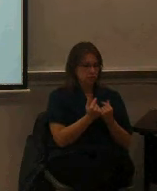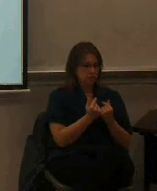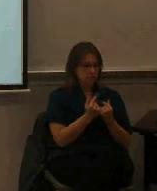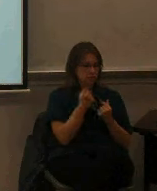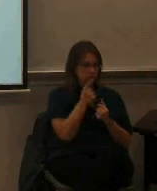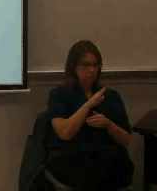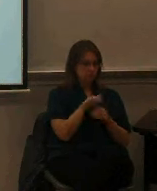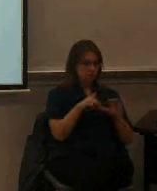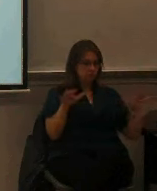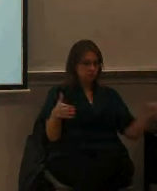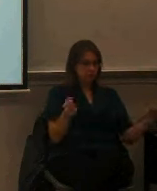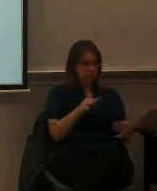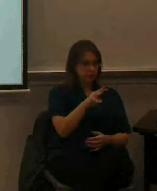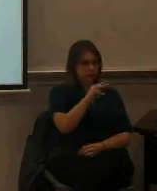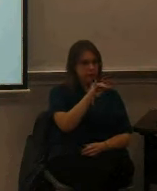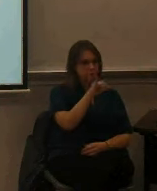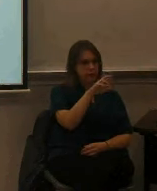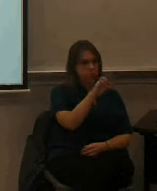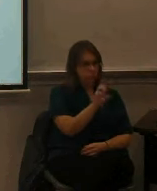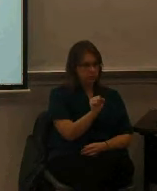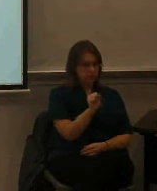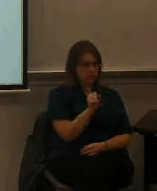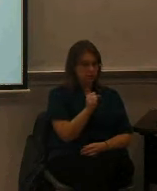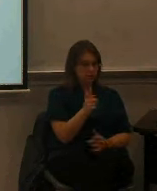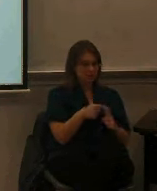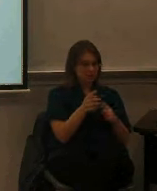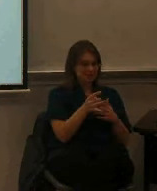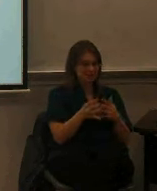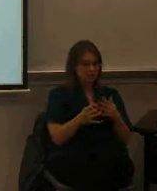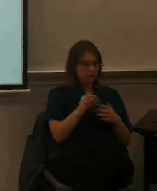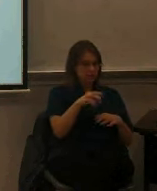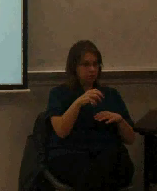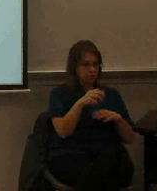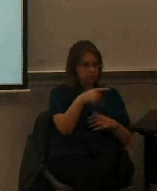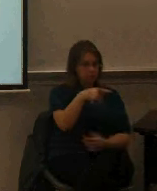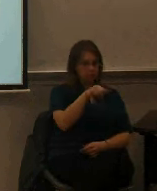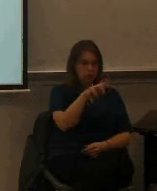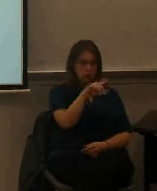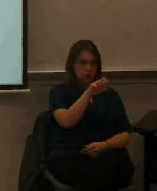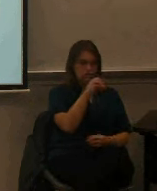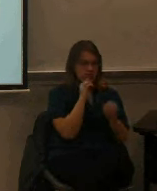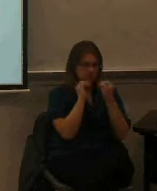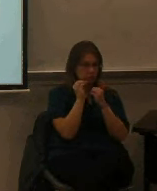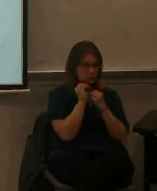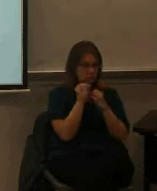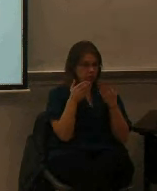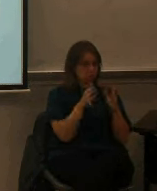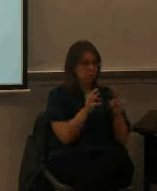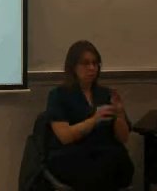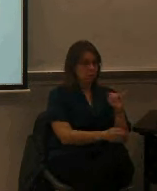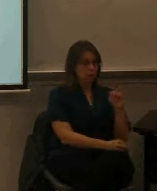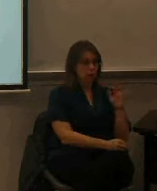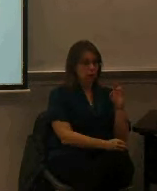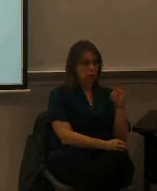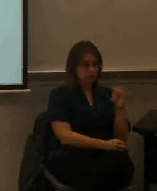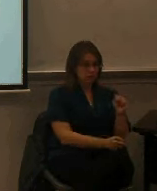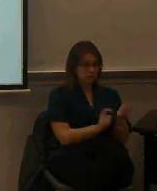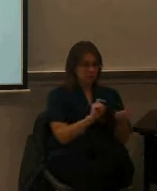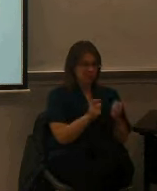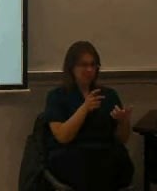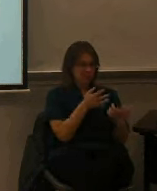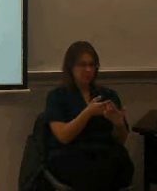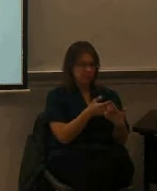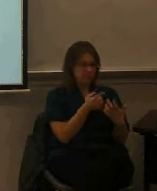whole assemblages of microbes and selectivity of particle feeders. The way microbes adapt to